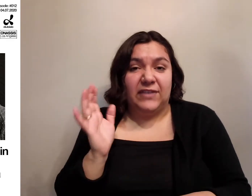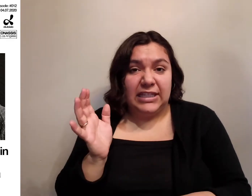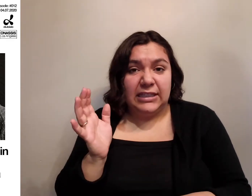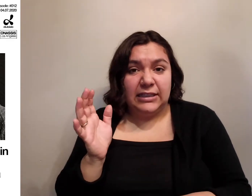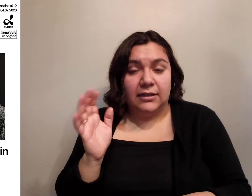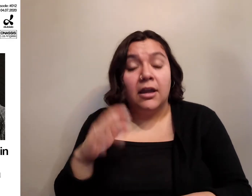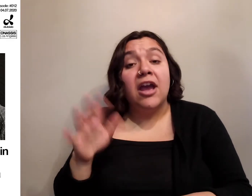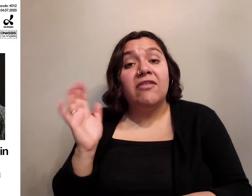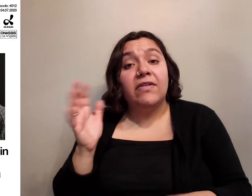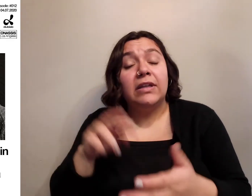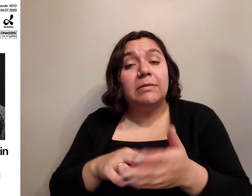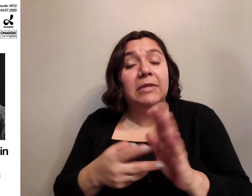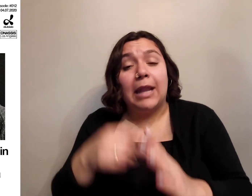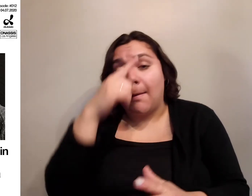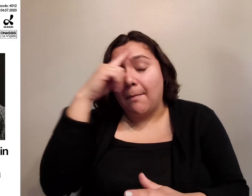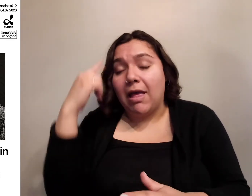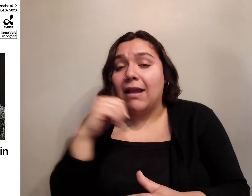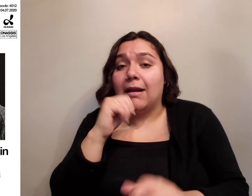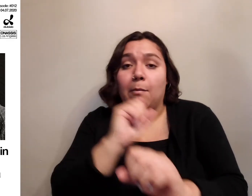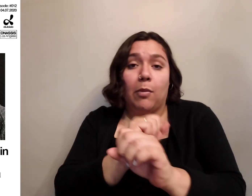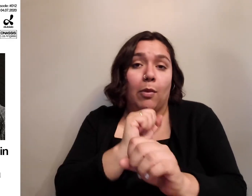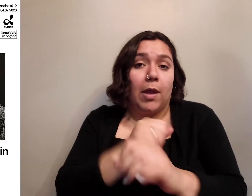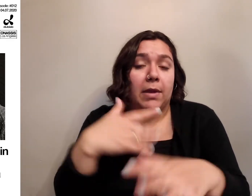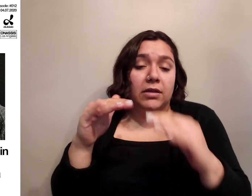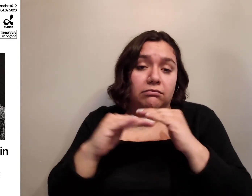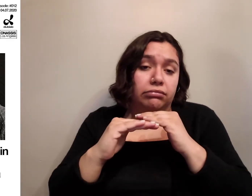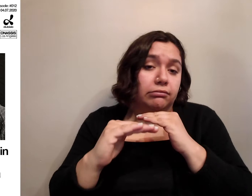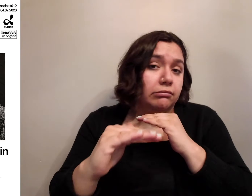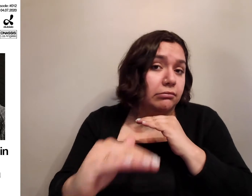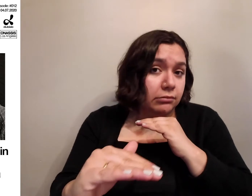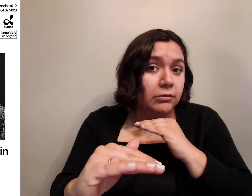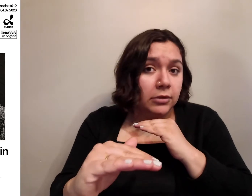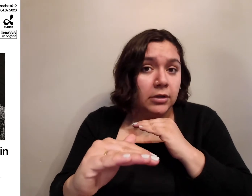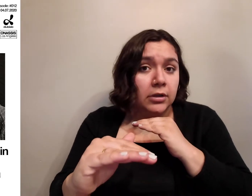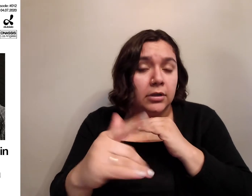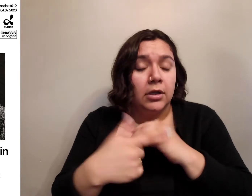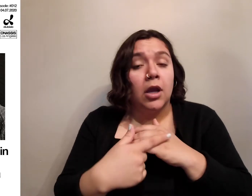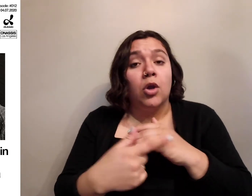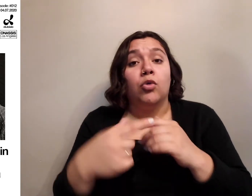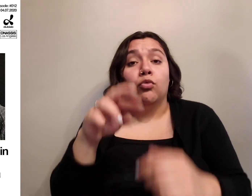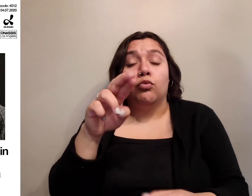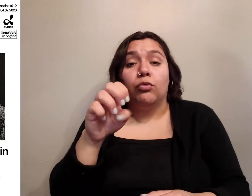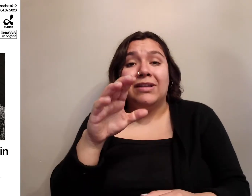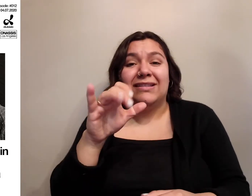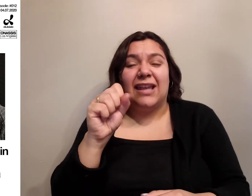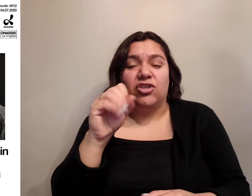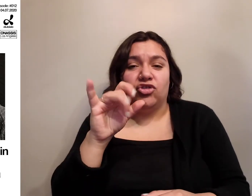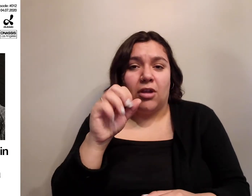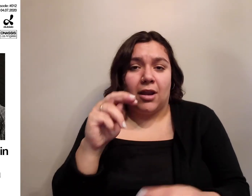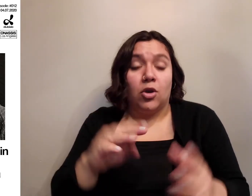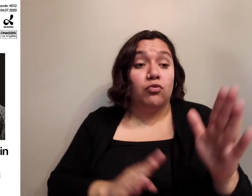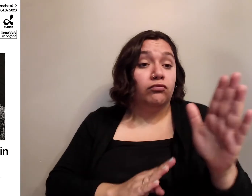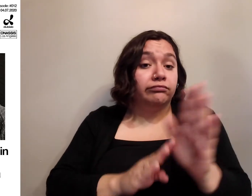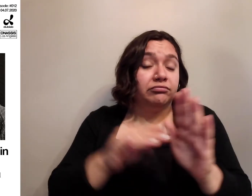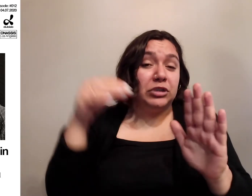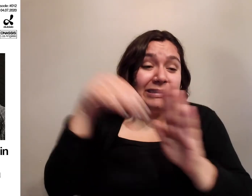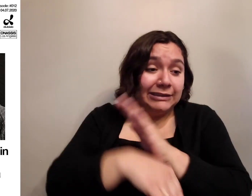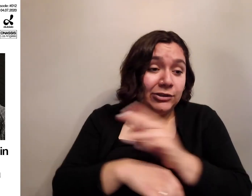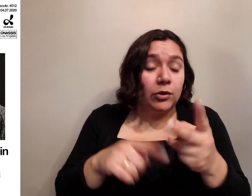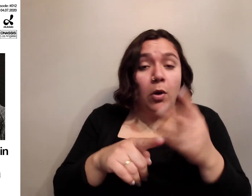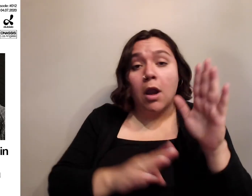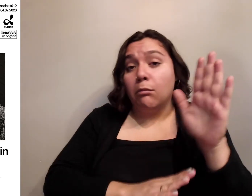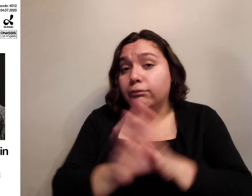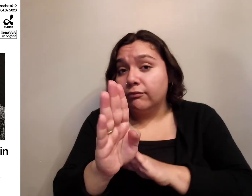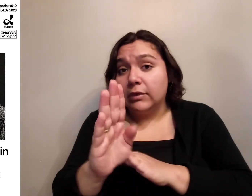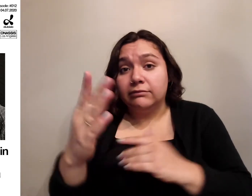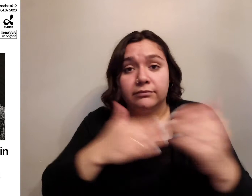has always remained consistently, without question, in recession or boom. Black unemployment has been twice